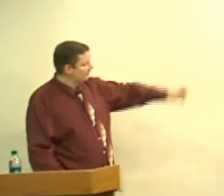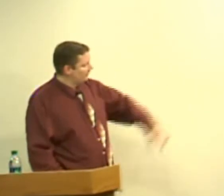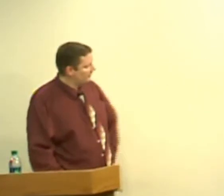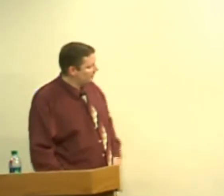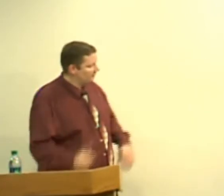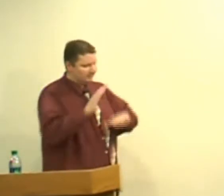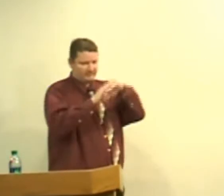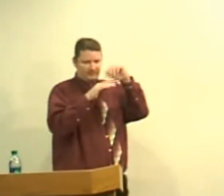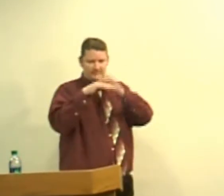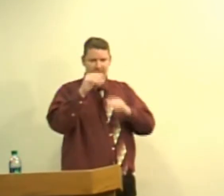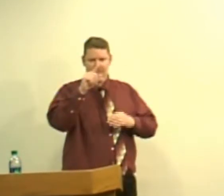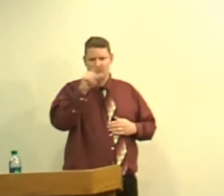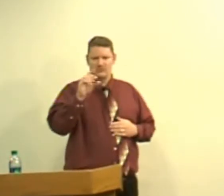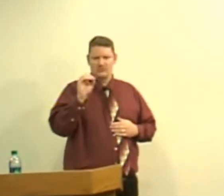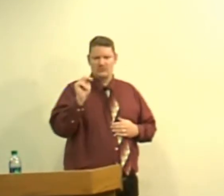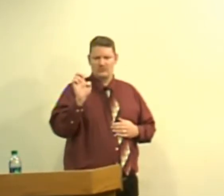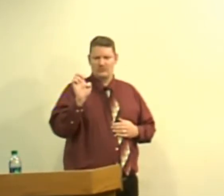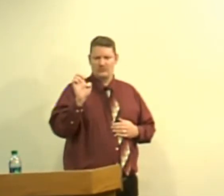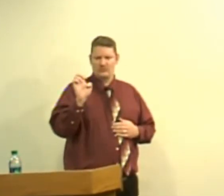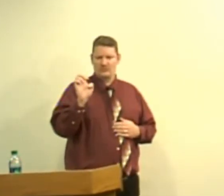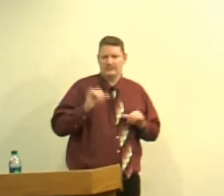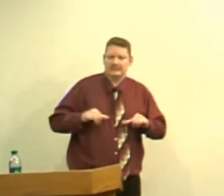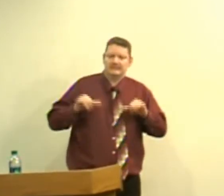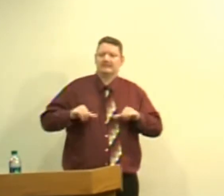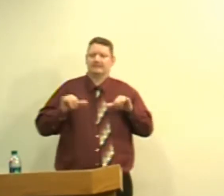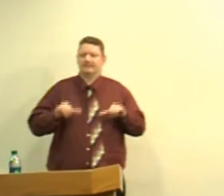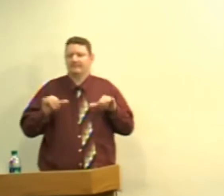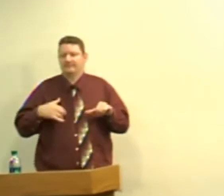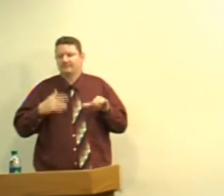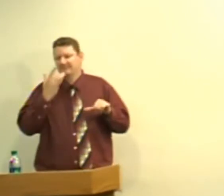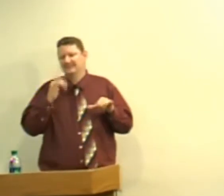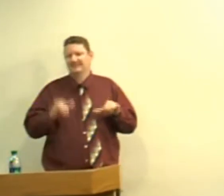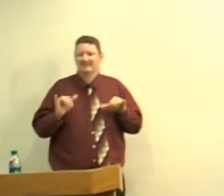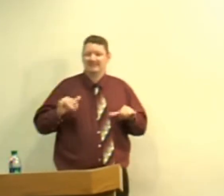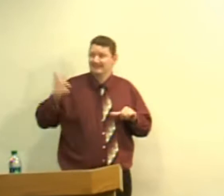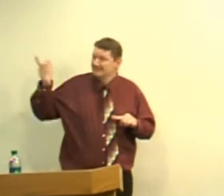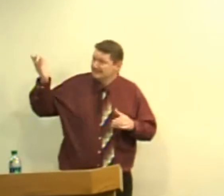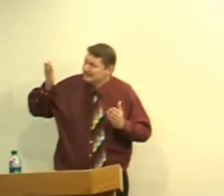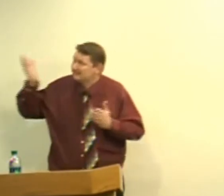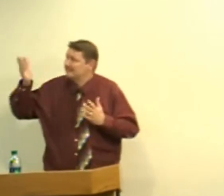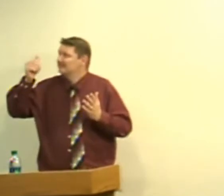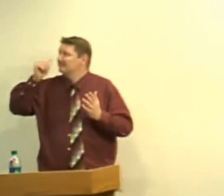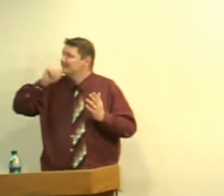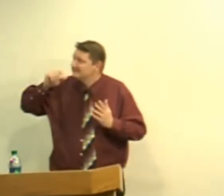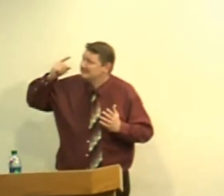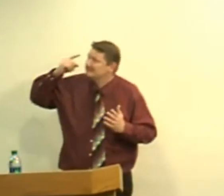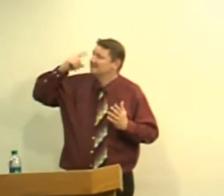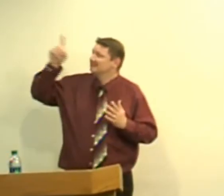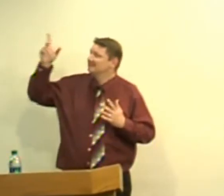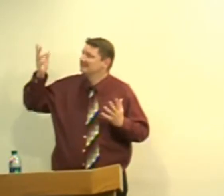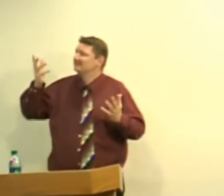I want you to study this for a bit. And we have written here a comfort zone. know, something we're used to.